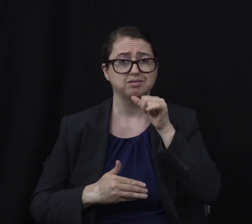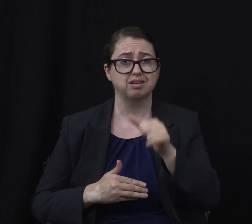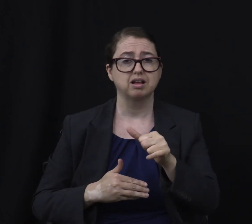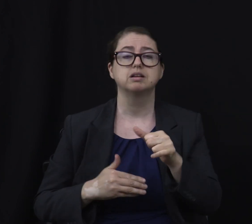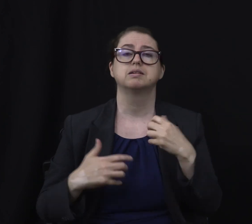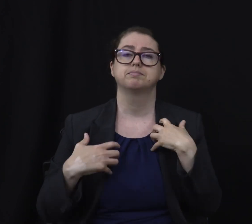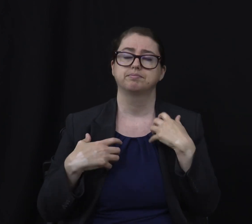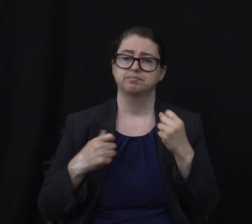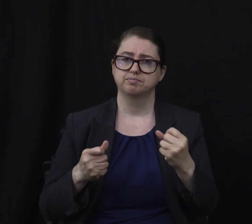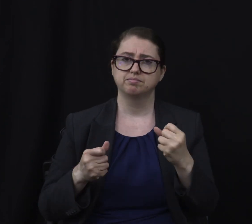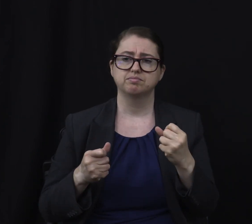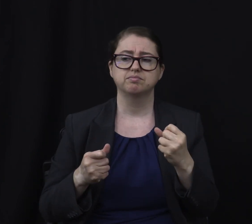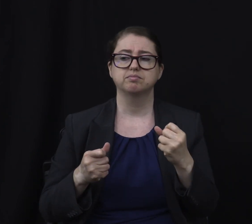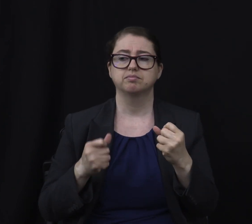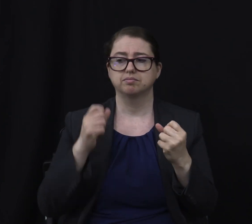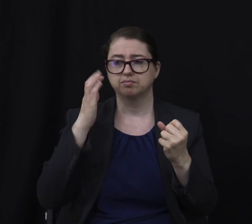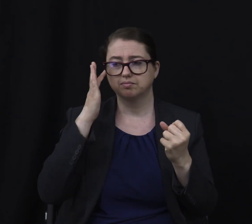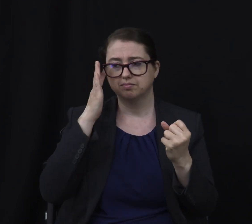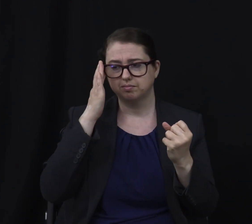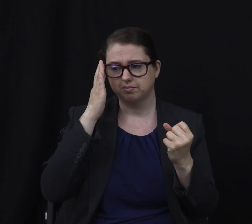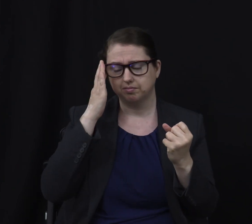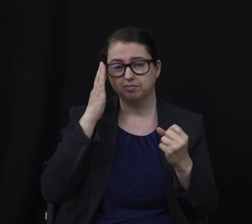Take courage. For I am with you.